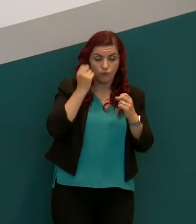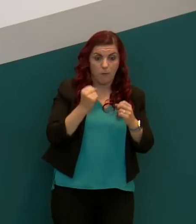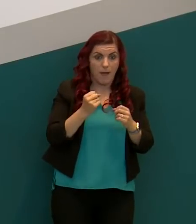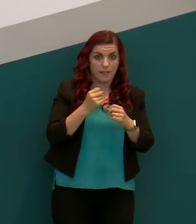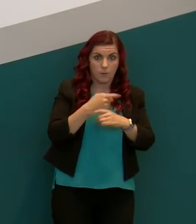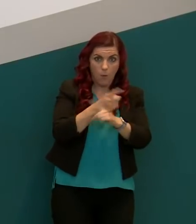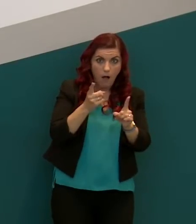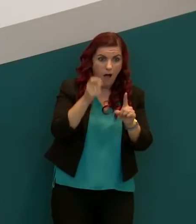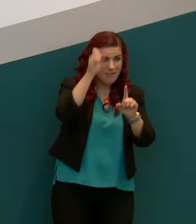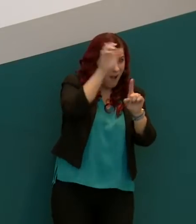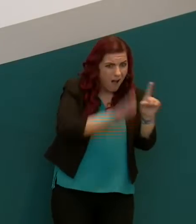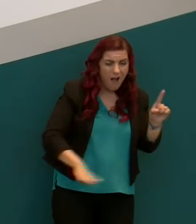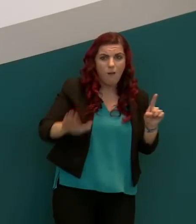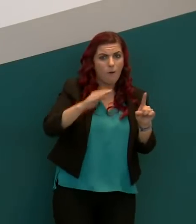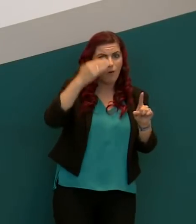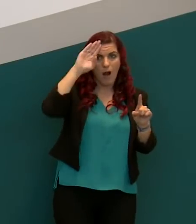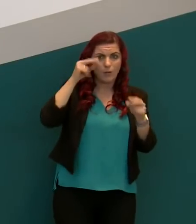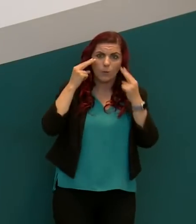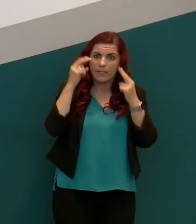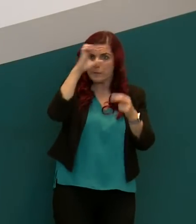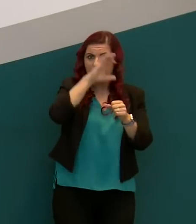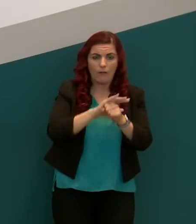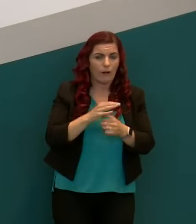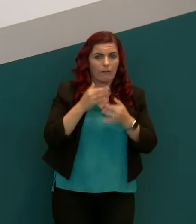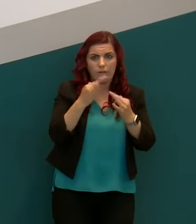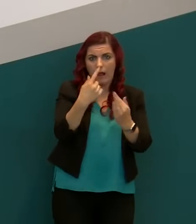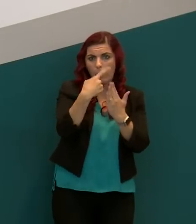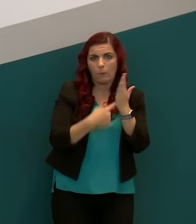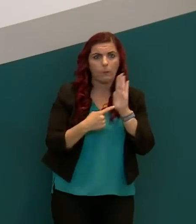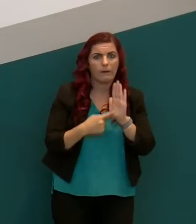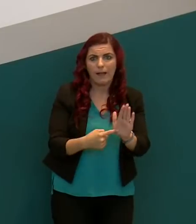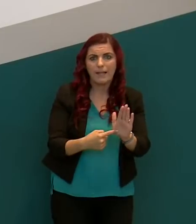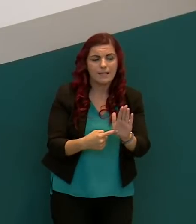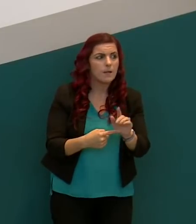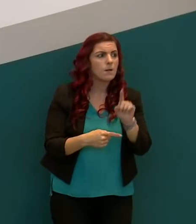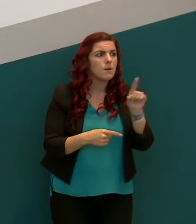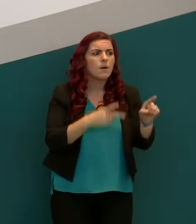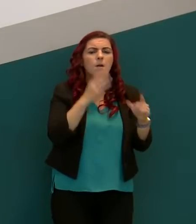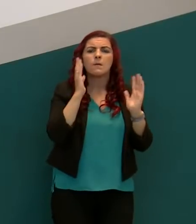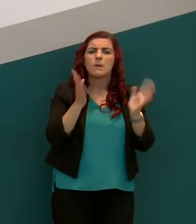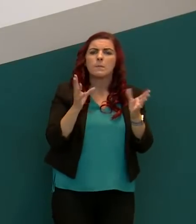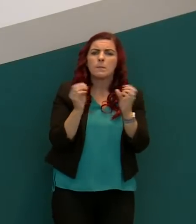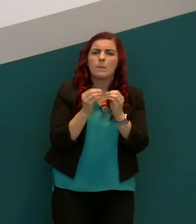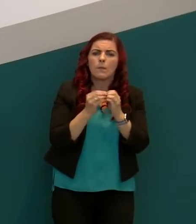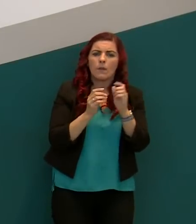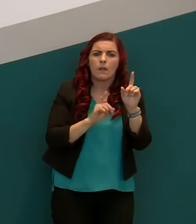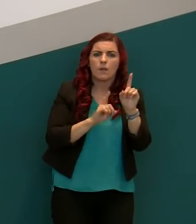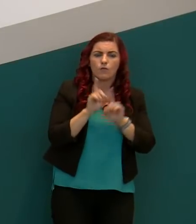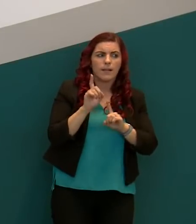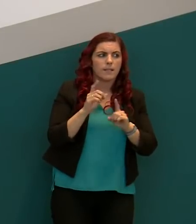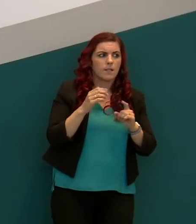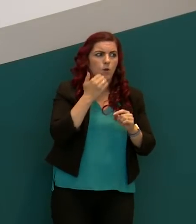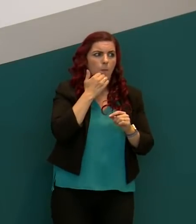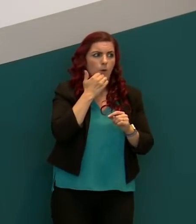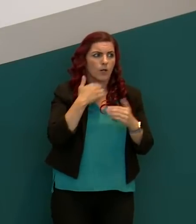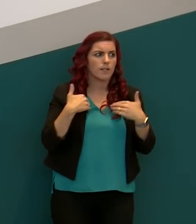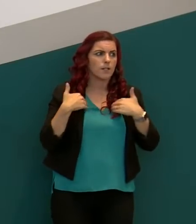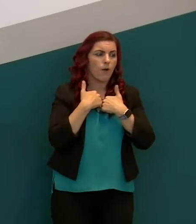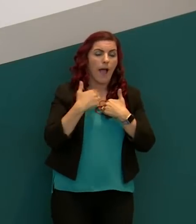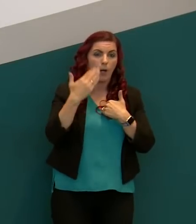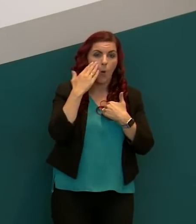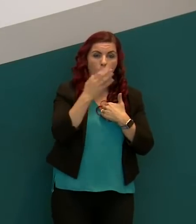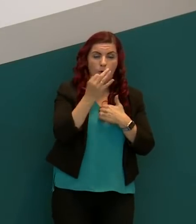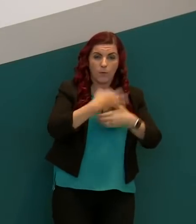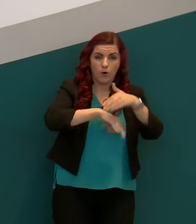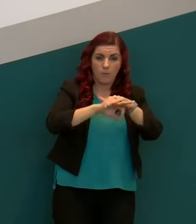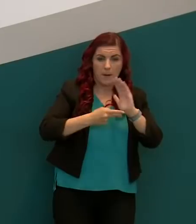people across the country to follow the advice. And as you mentioned there, a general increase of cases is a concern. I know we're going to see from government a